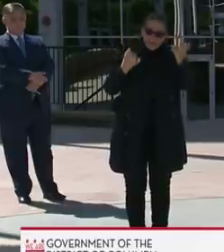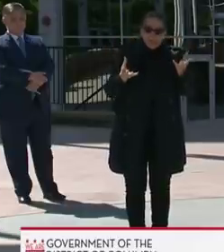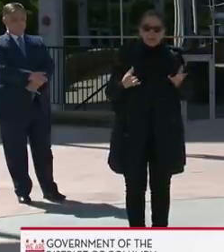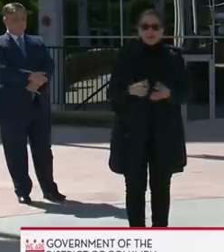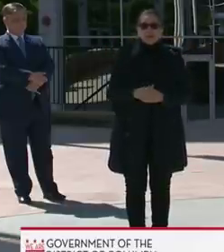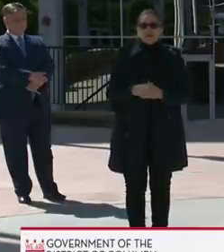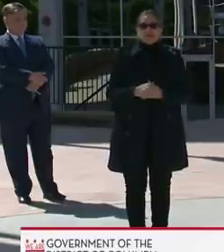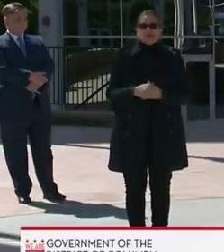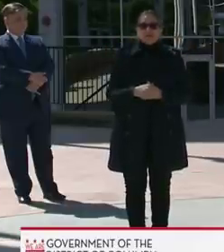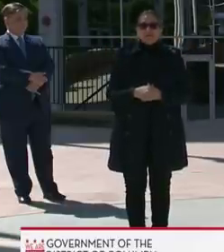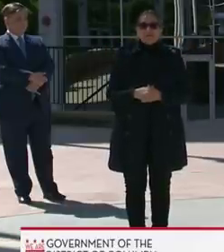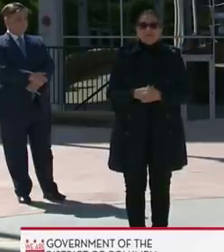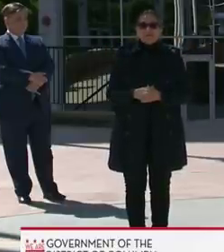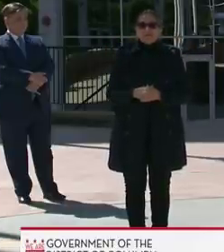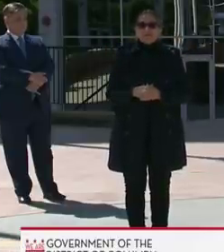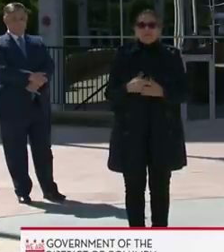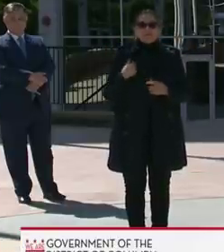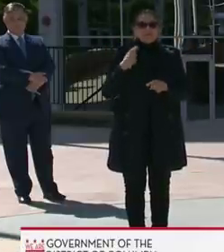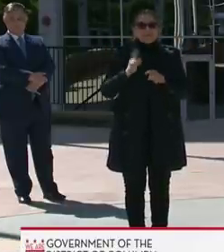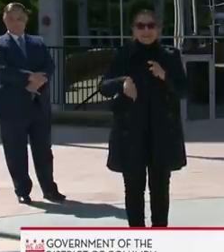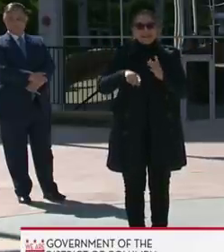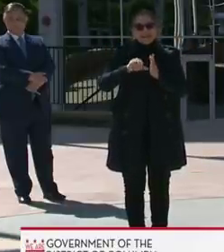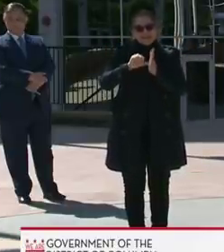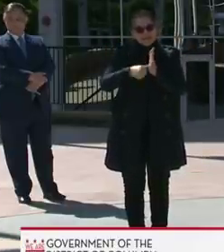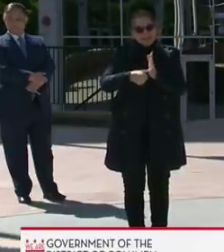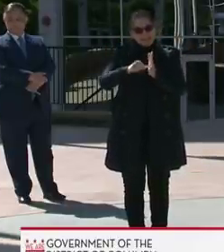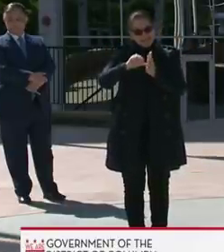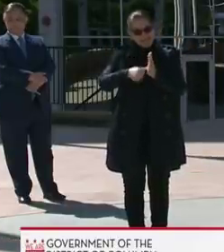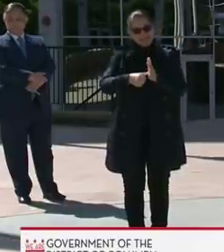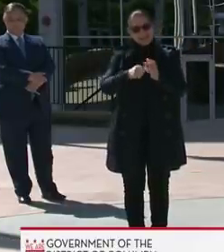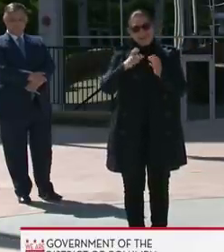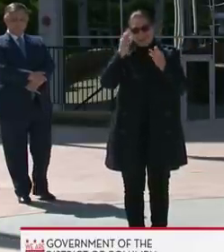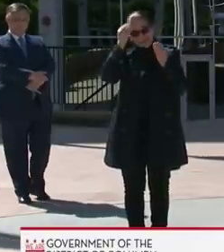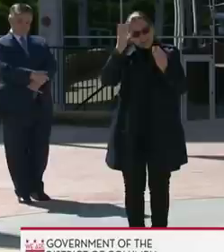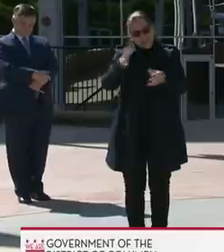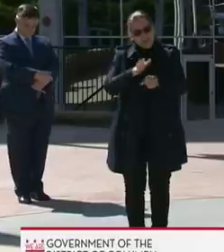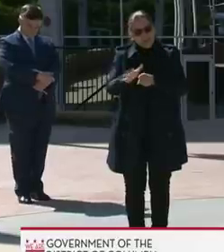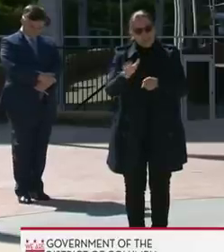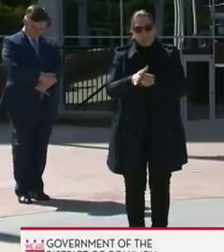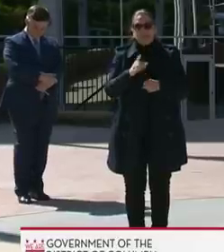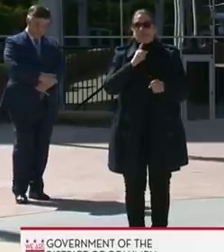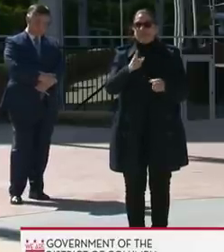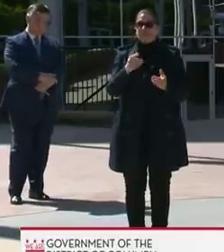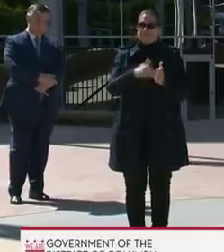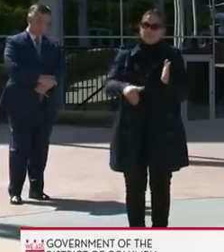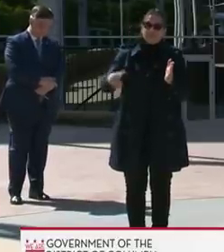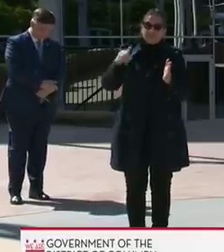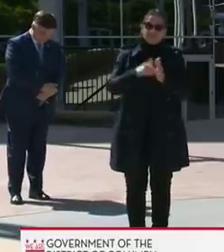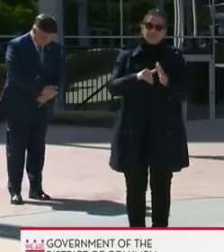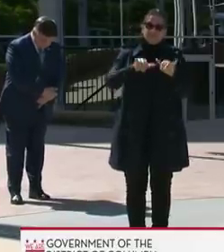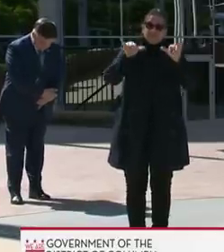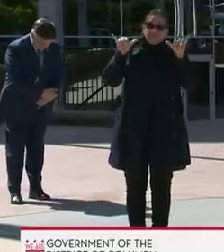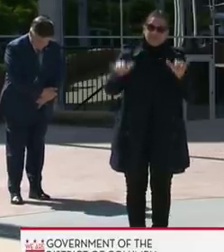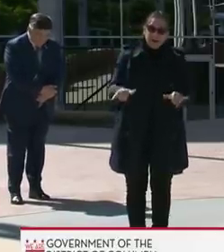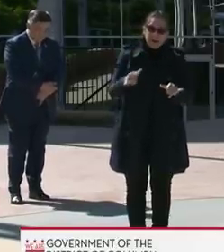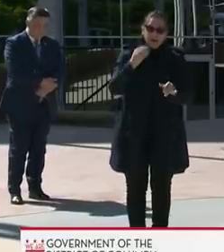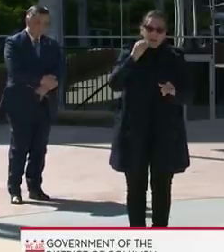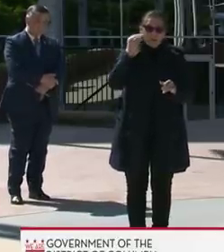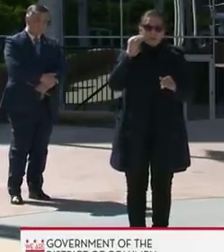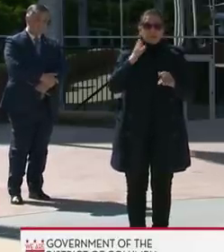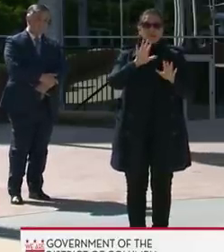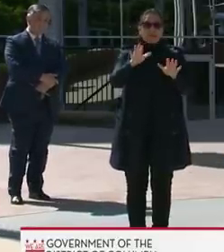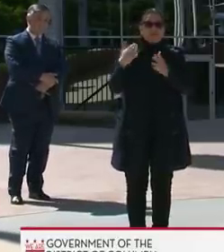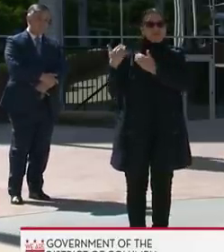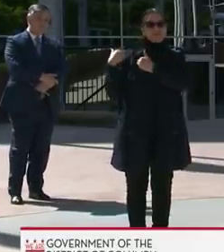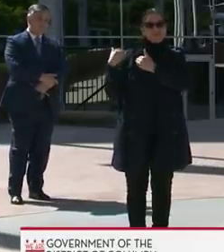that staying at home is every individual's responsibility to save lives. On Friday, the